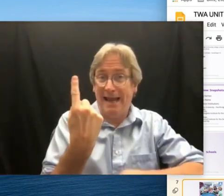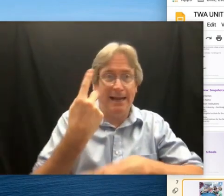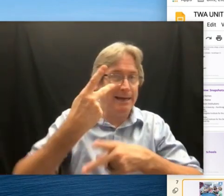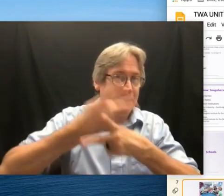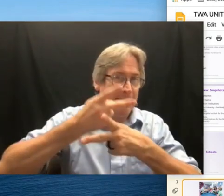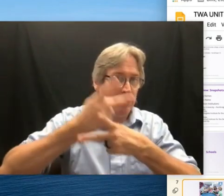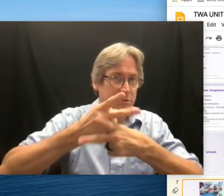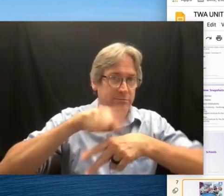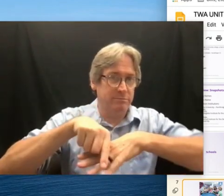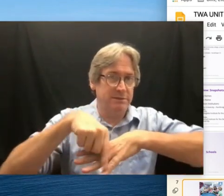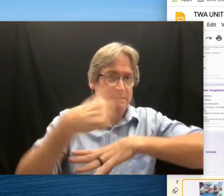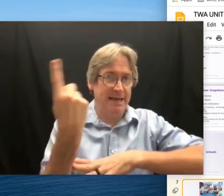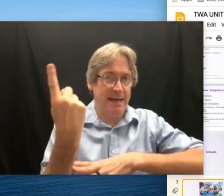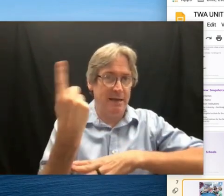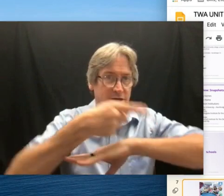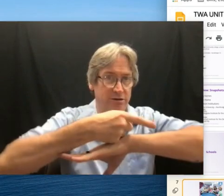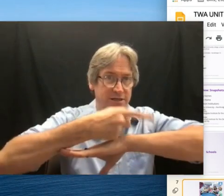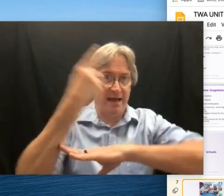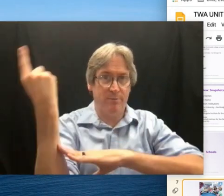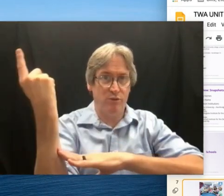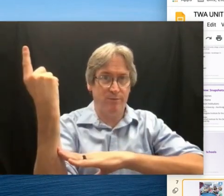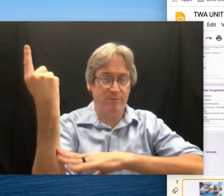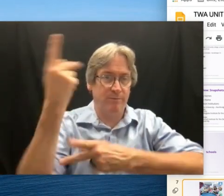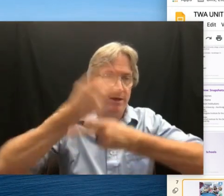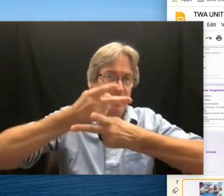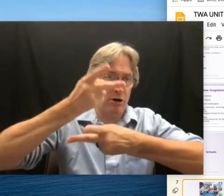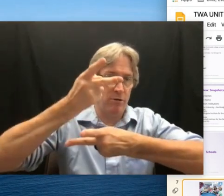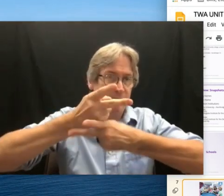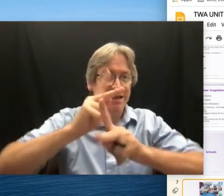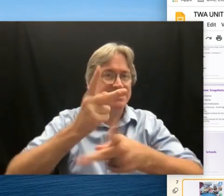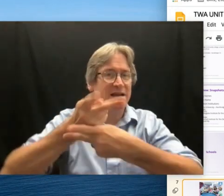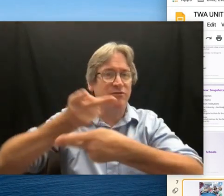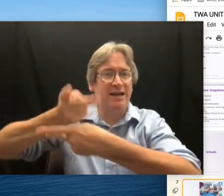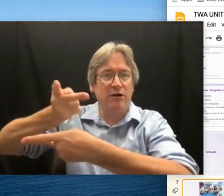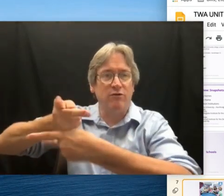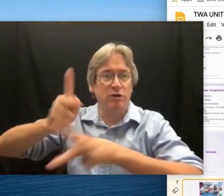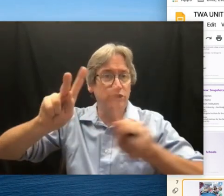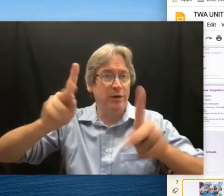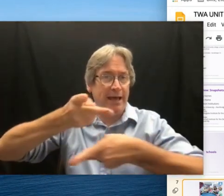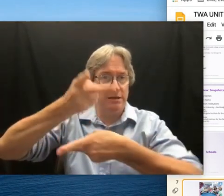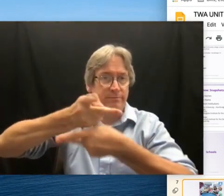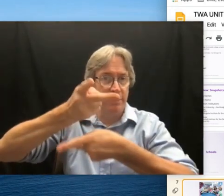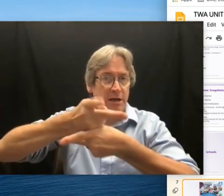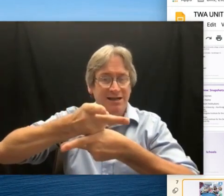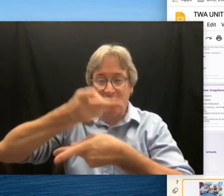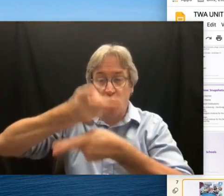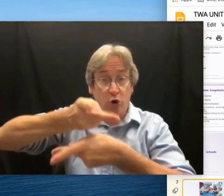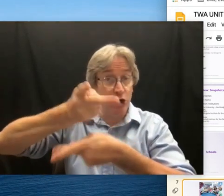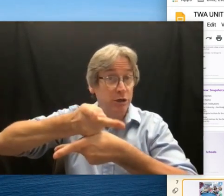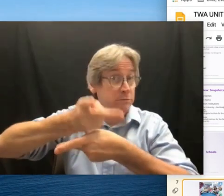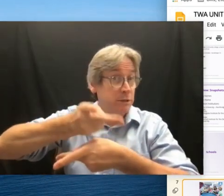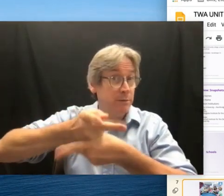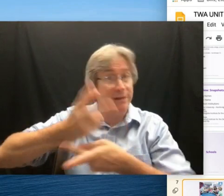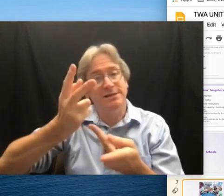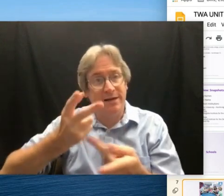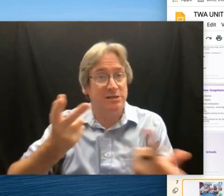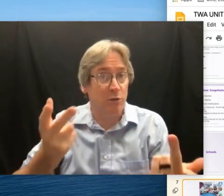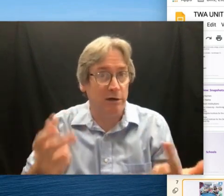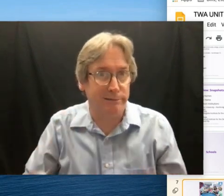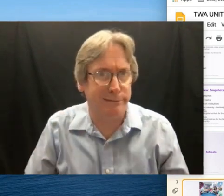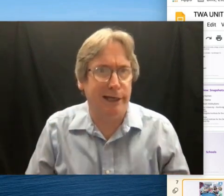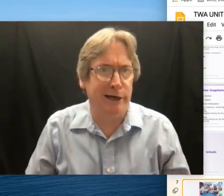or daycare. Day. Here's the day. Boop. Care. This is time for care for, 2 Ks. It's like work,